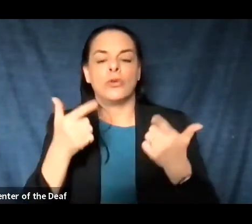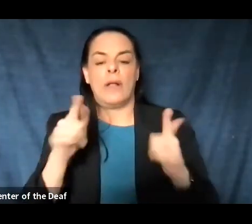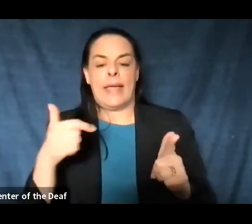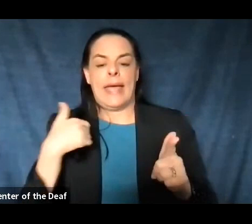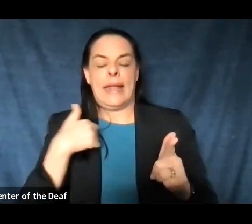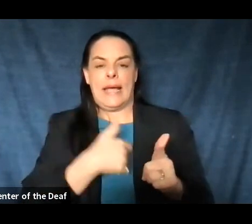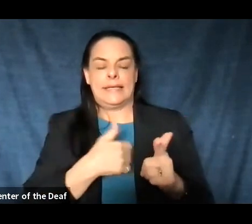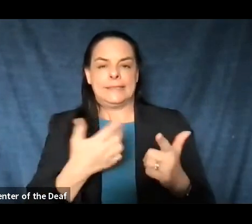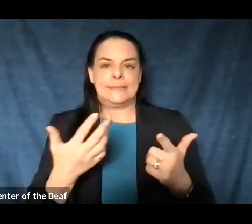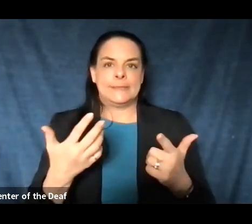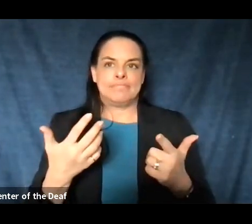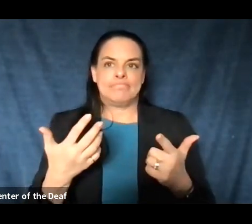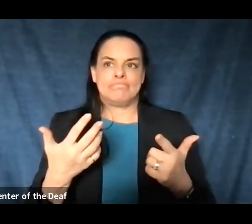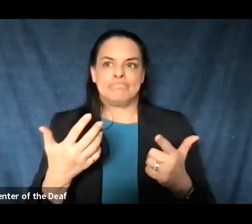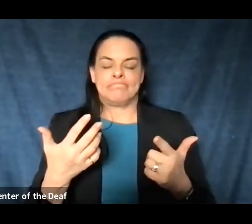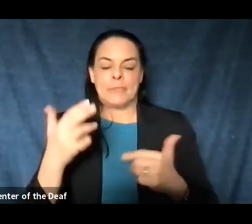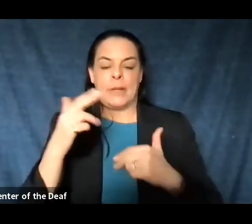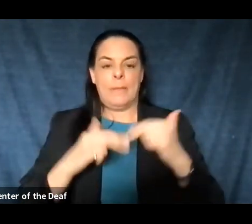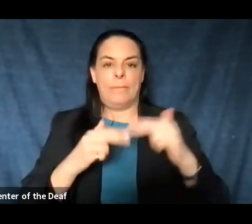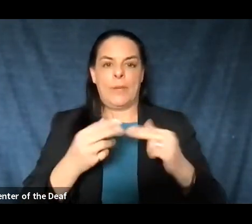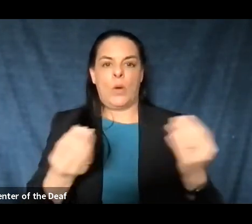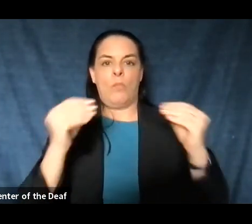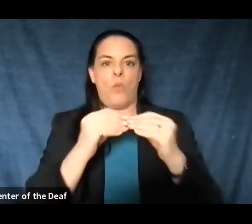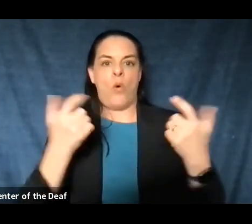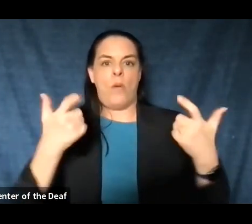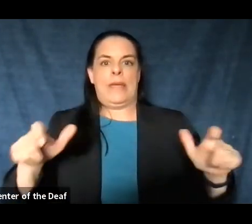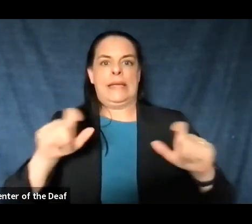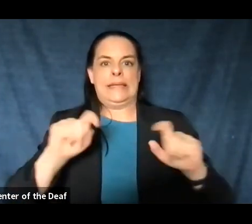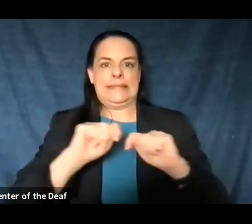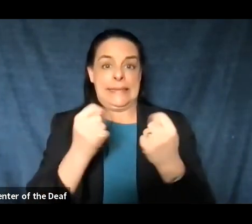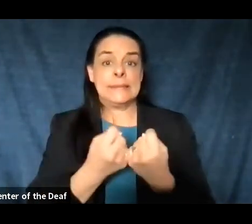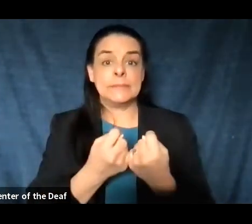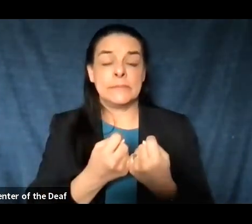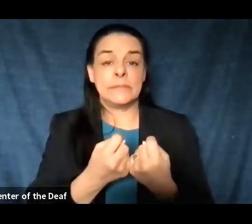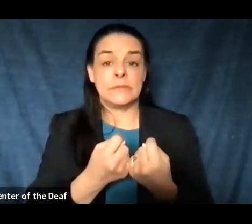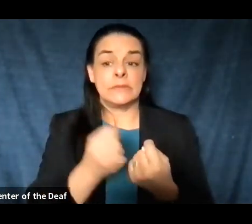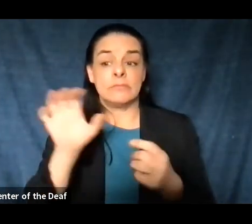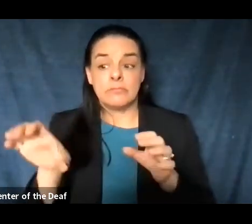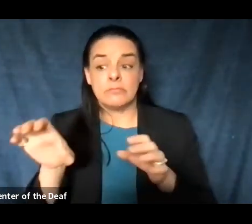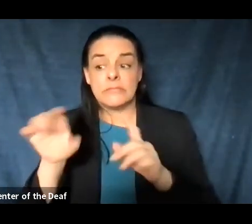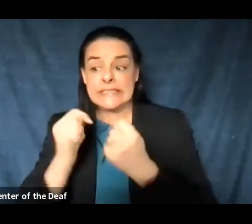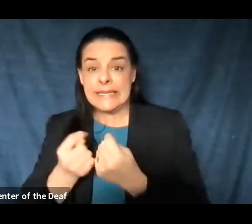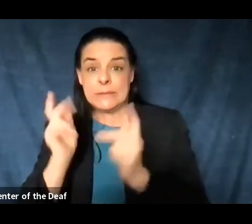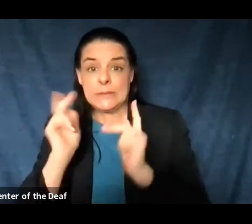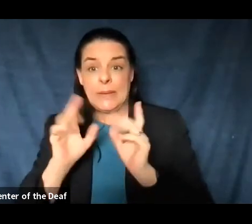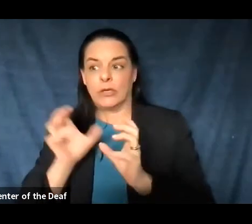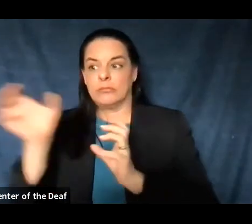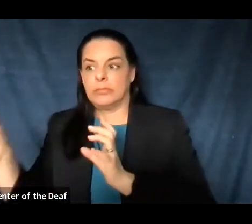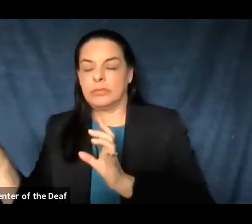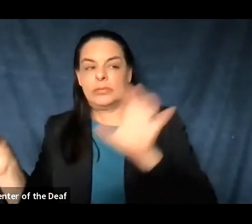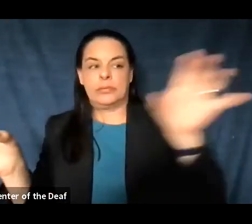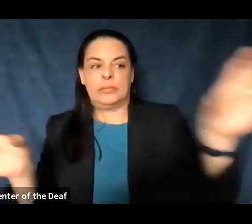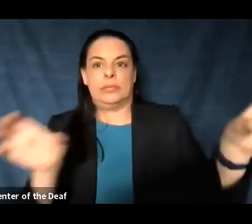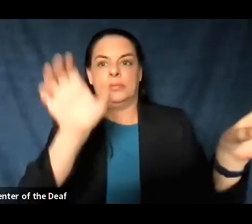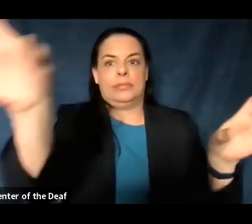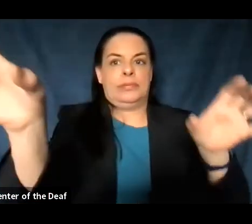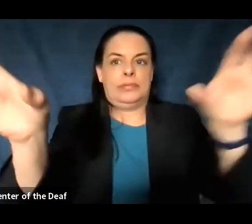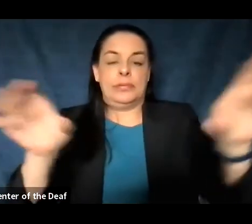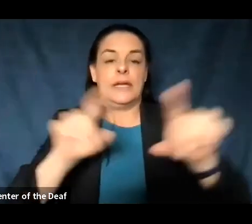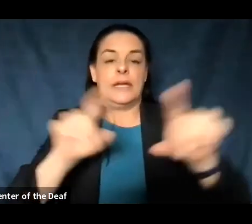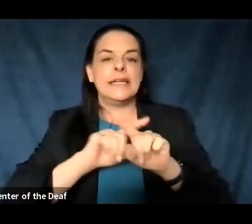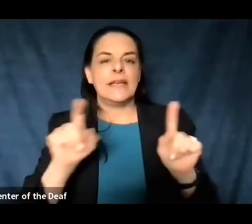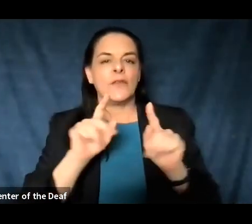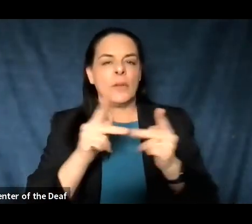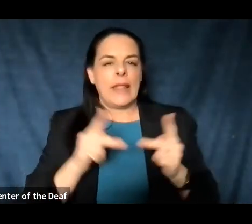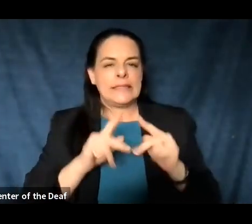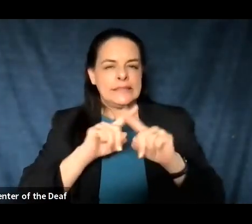build bigger teams, build more teams that can enable us to be in different places at different times, helping